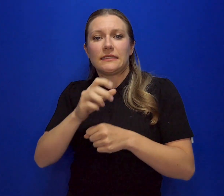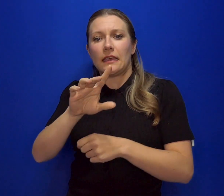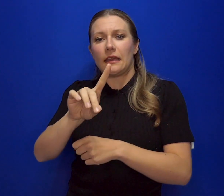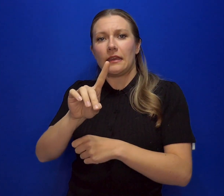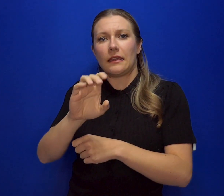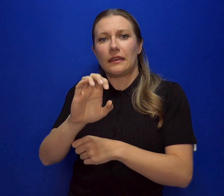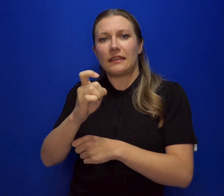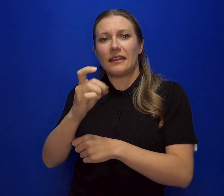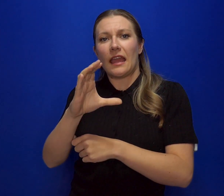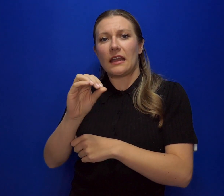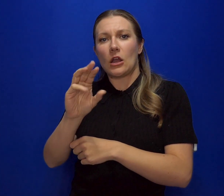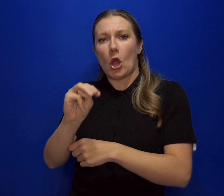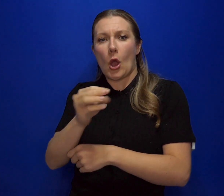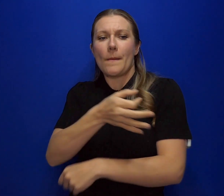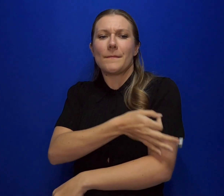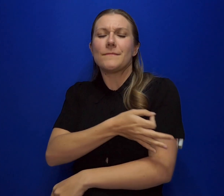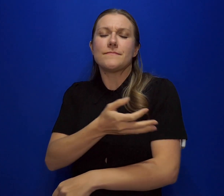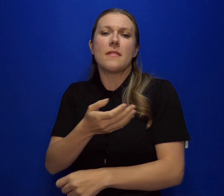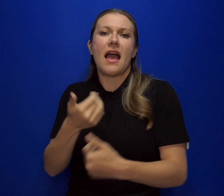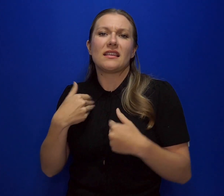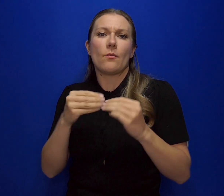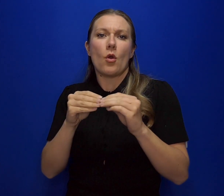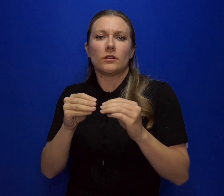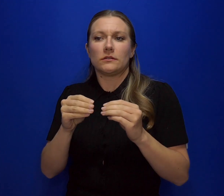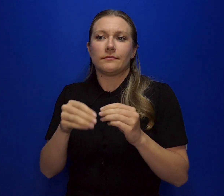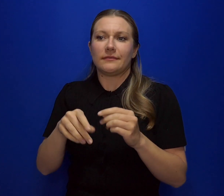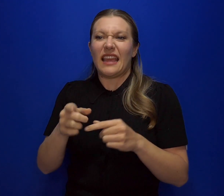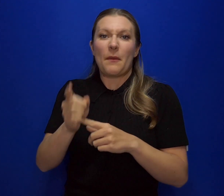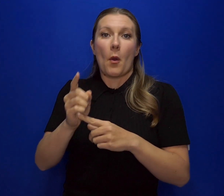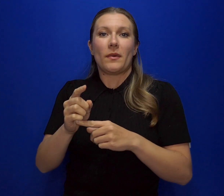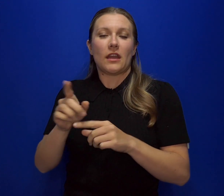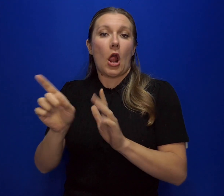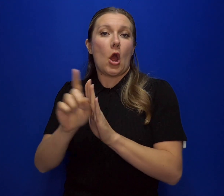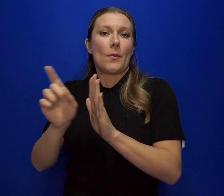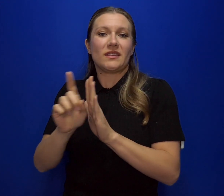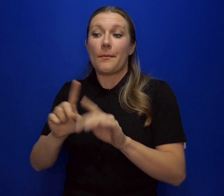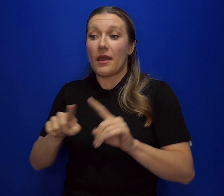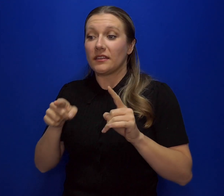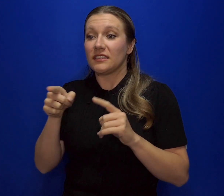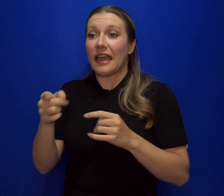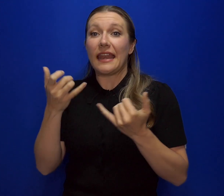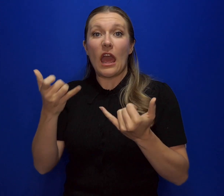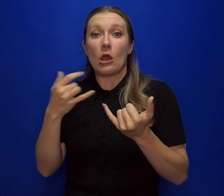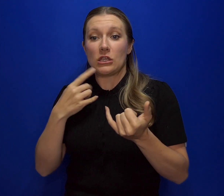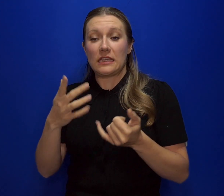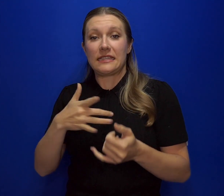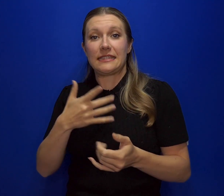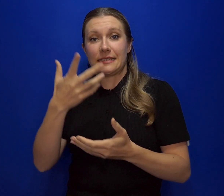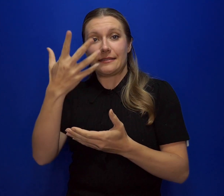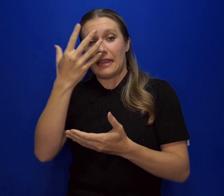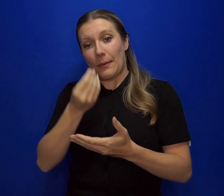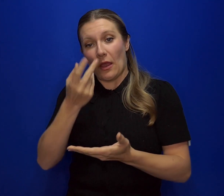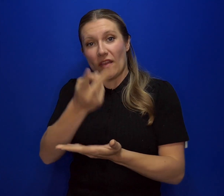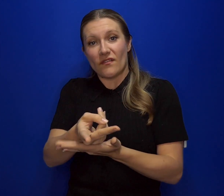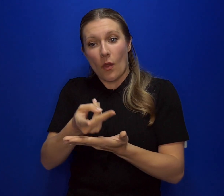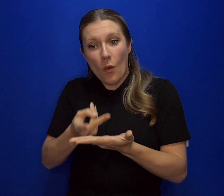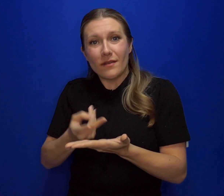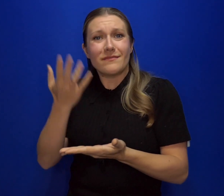little more in the moment. But a month she's on the floor or on a bed or something, because now she doesn't know, the kid doesn't know, they're all